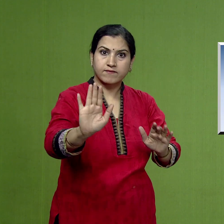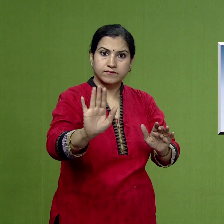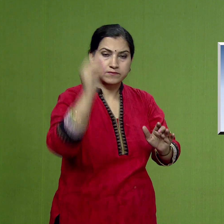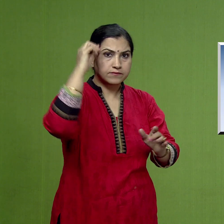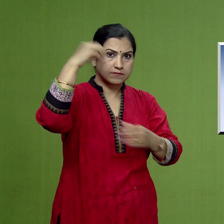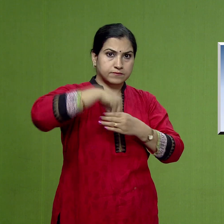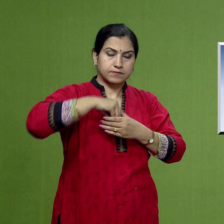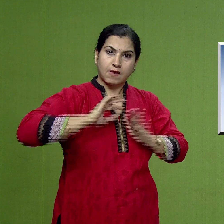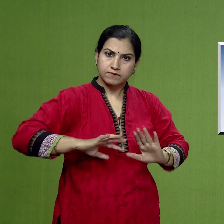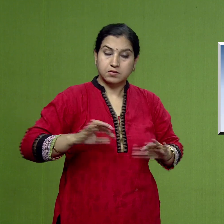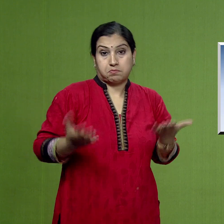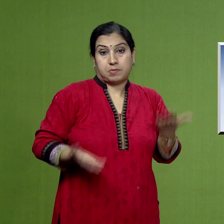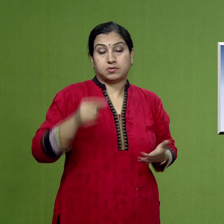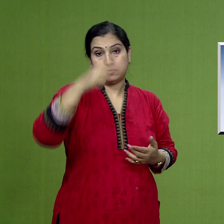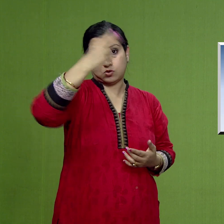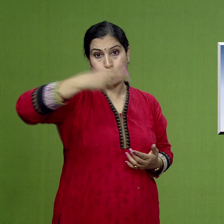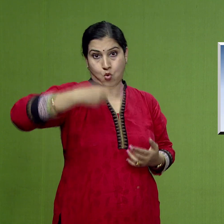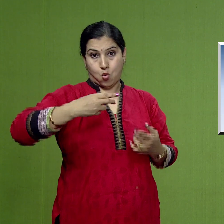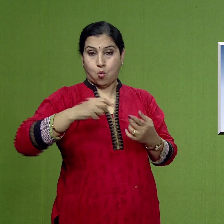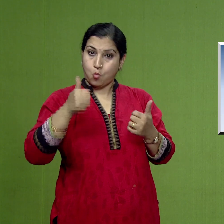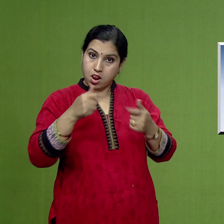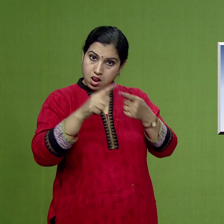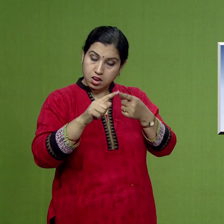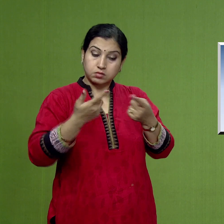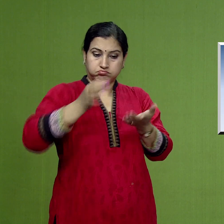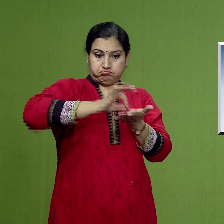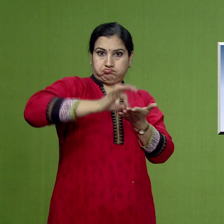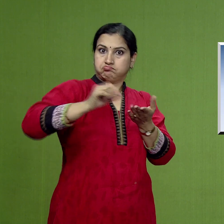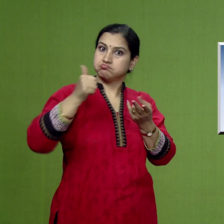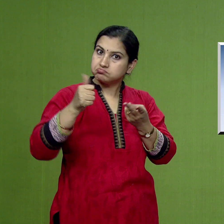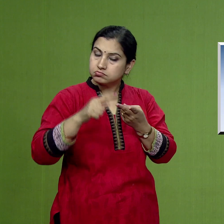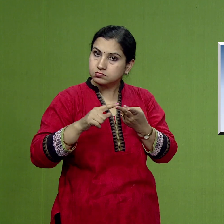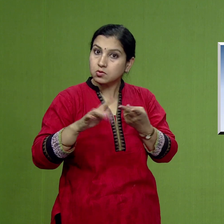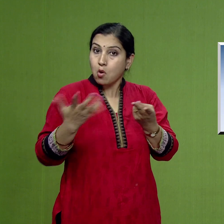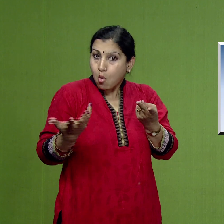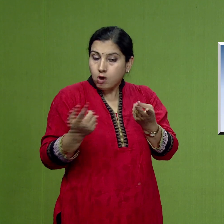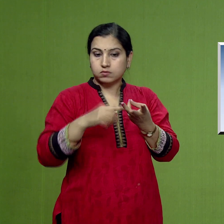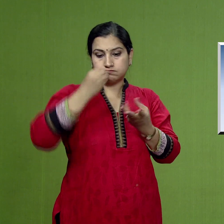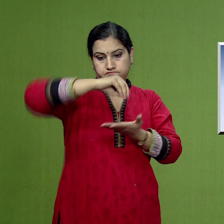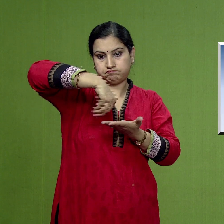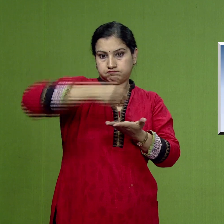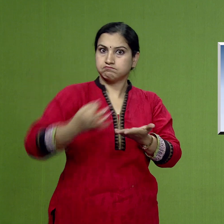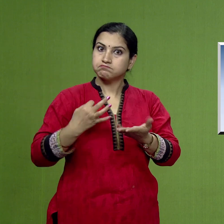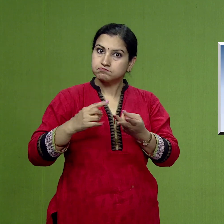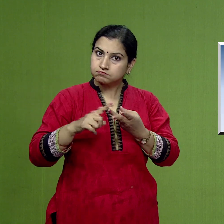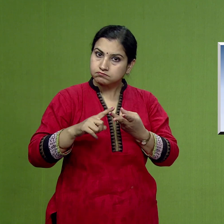can draw well, you can write well, you can cook well, play a sport